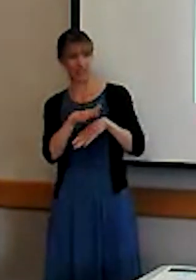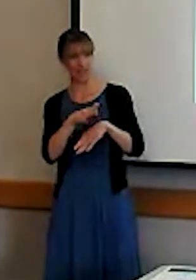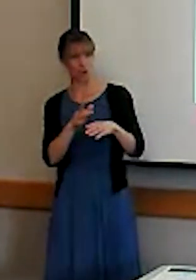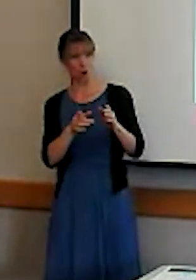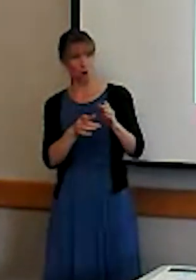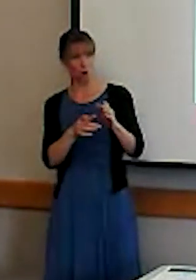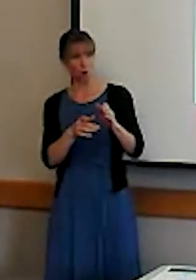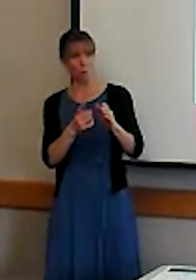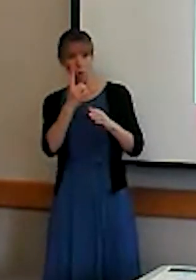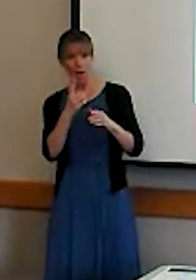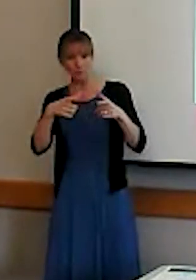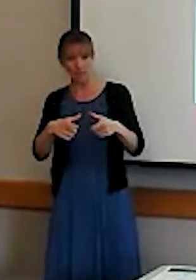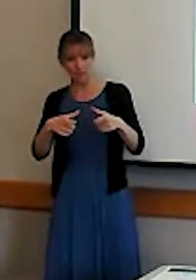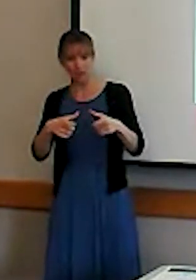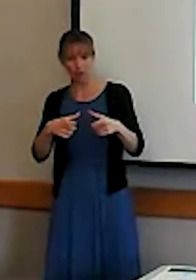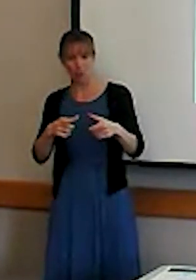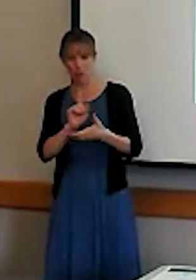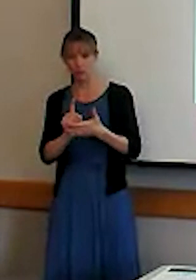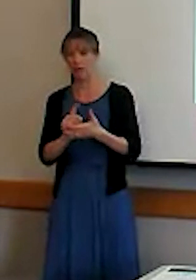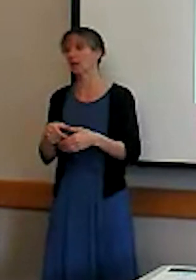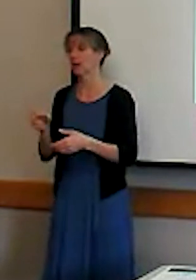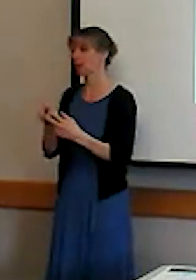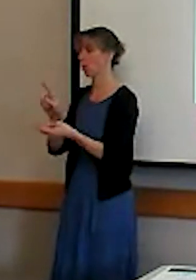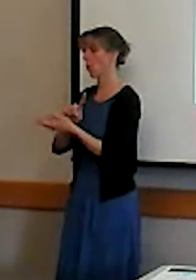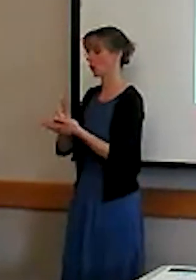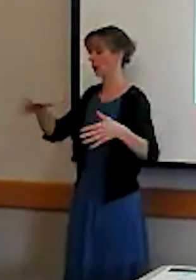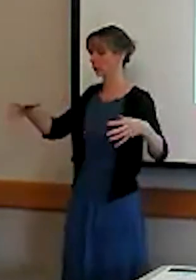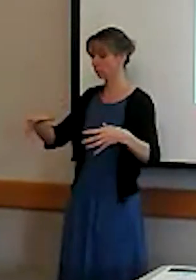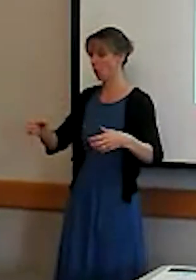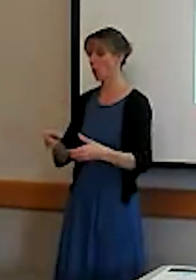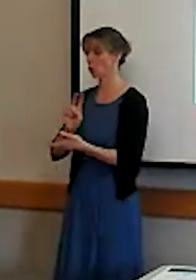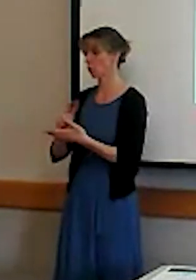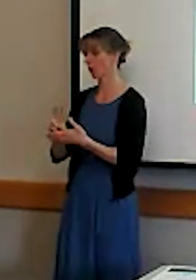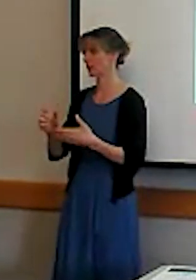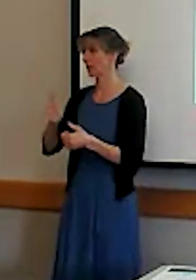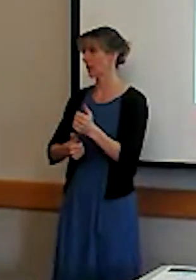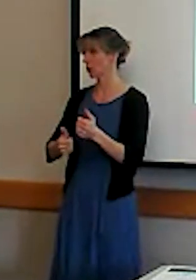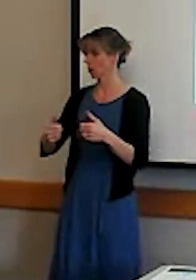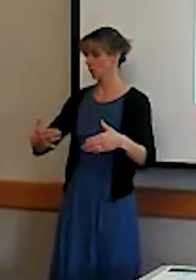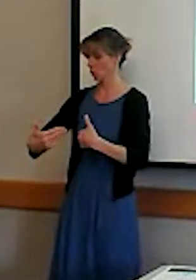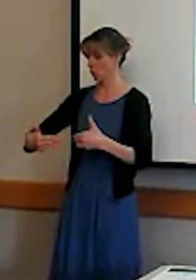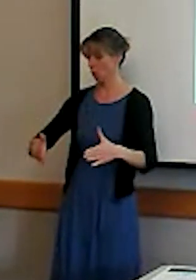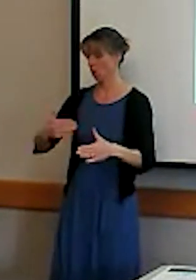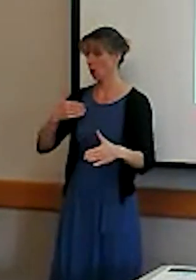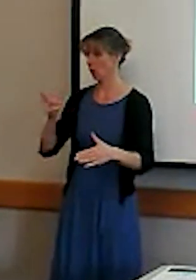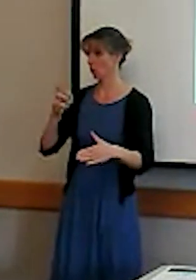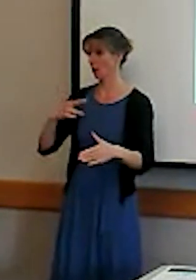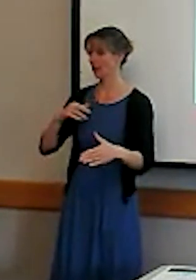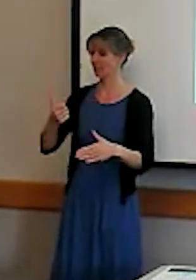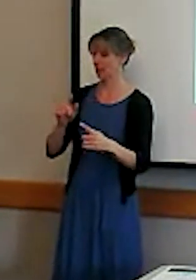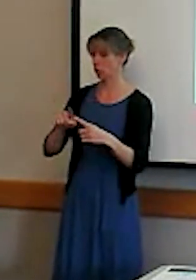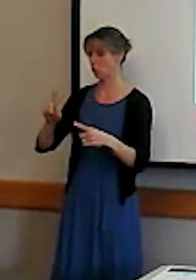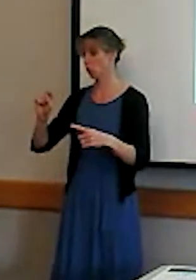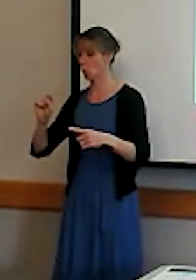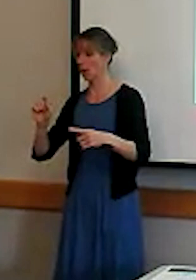or a week at a time? Either a week or 2 weeks at a time. Okay. Each cooler holds 10 to 21 meals. So we'll